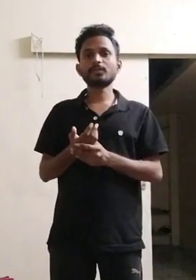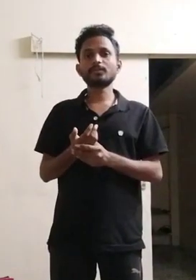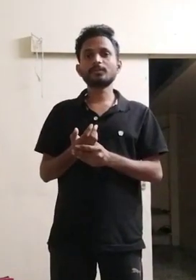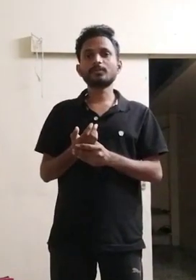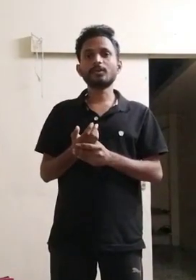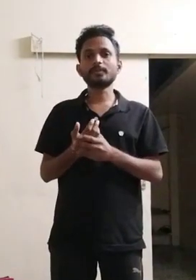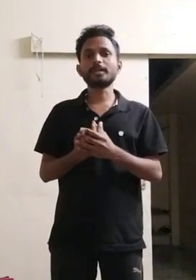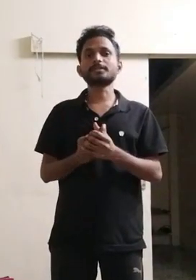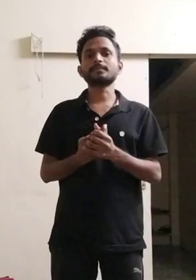without modification.